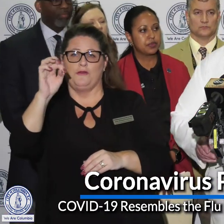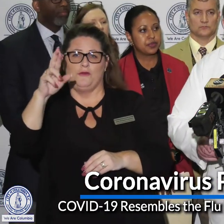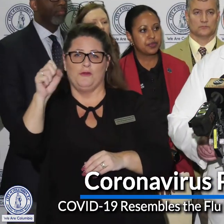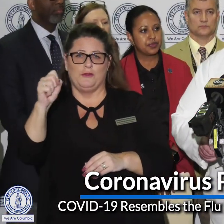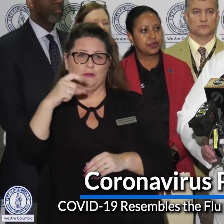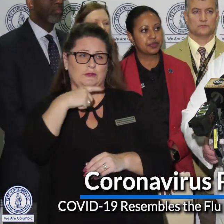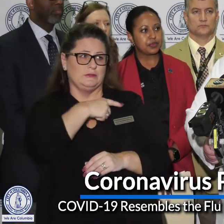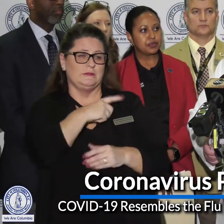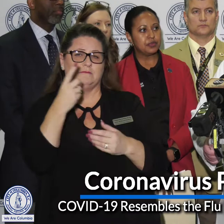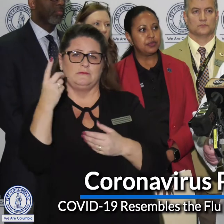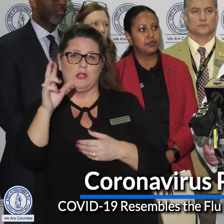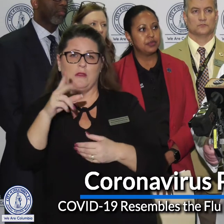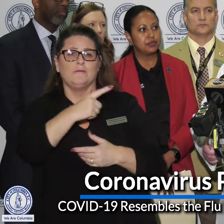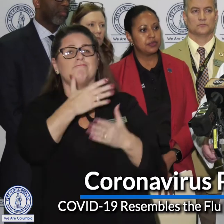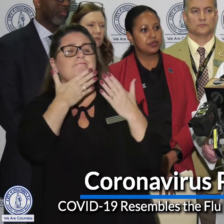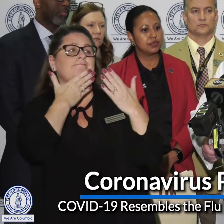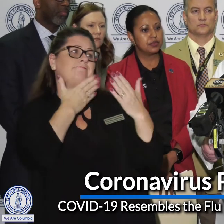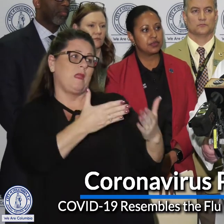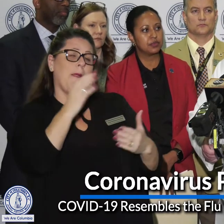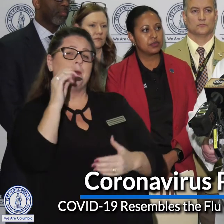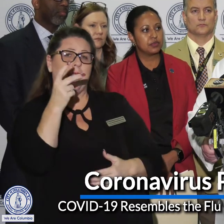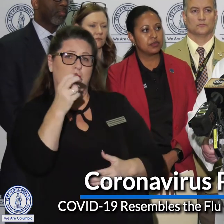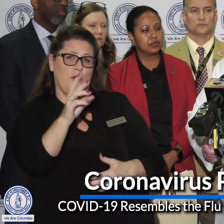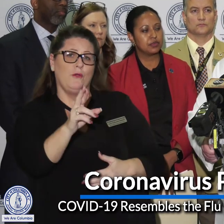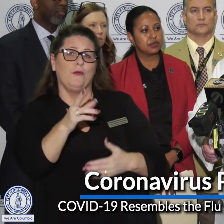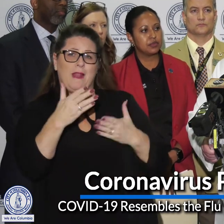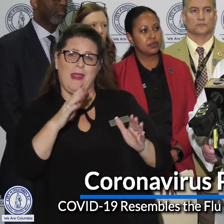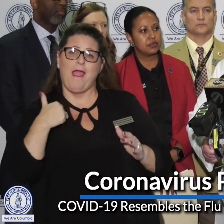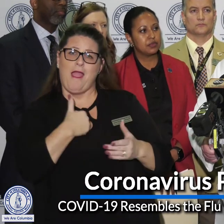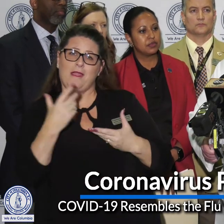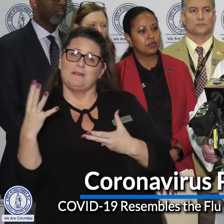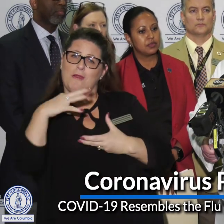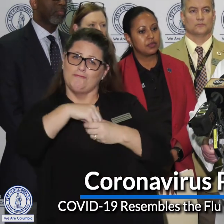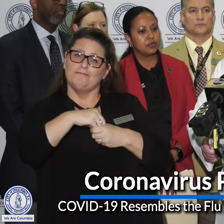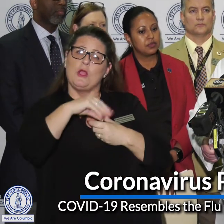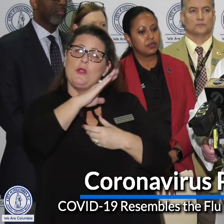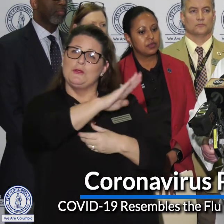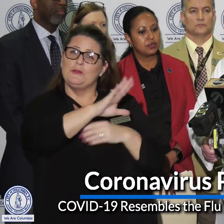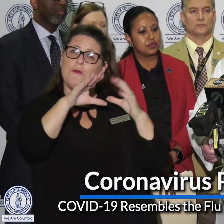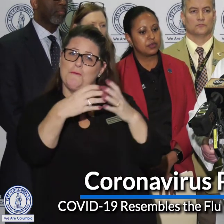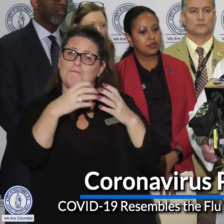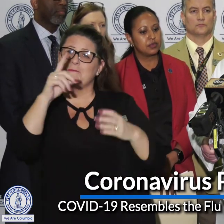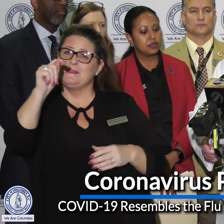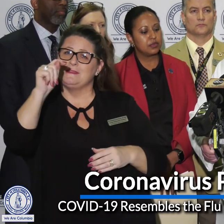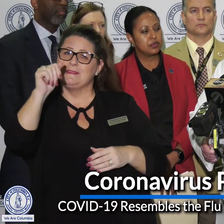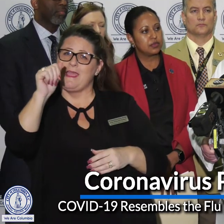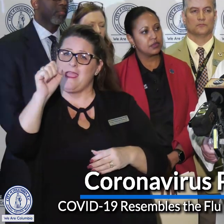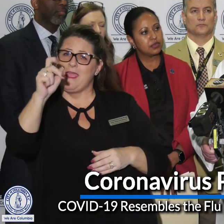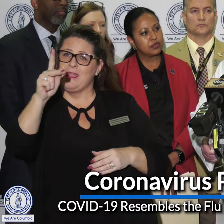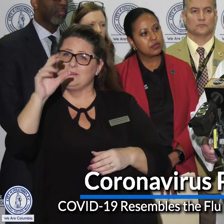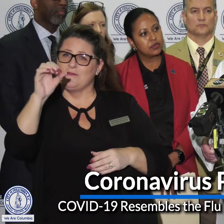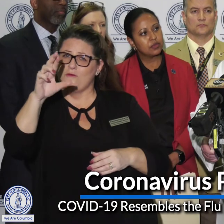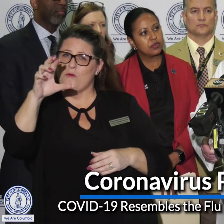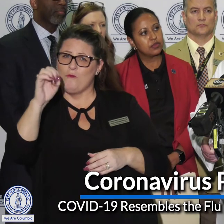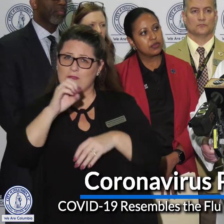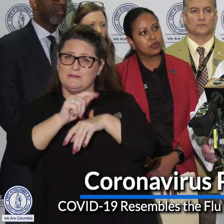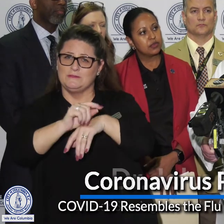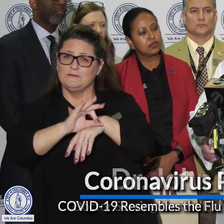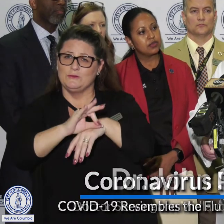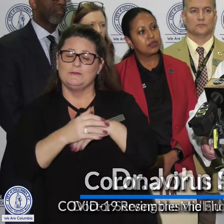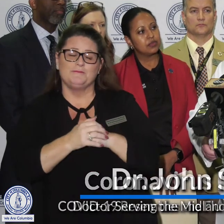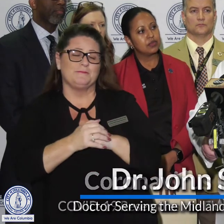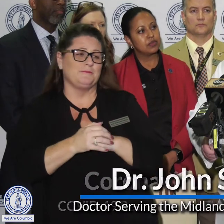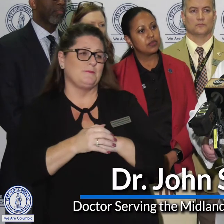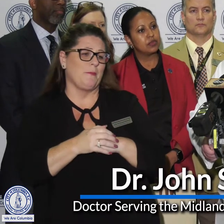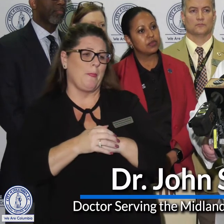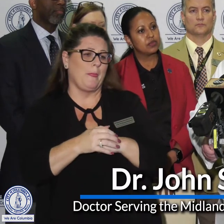Saunders? We'd like to thank Mayor Benjamin for allowing us to participate in this task force today. The one thing that I would like to point out is